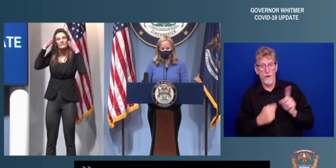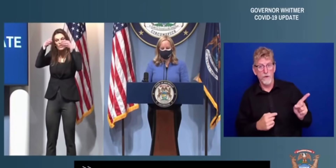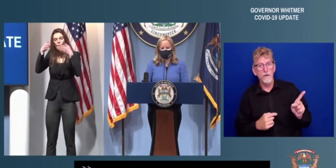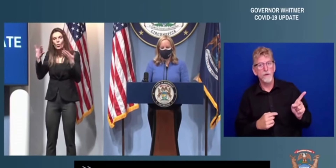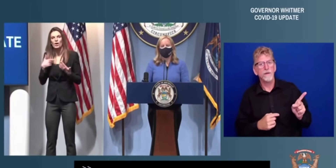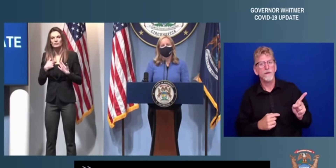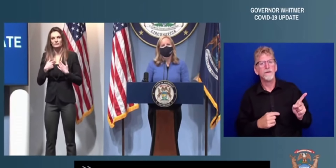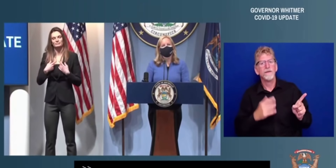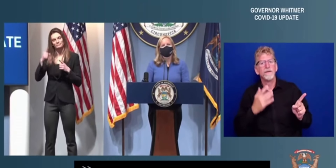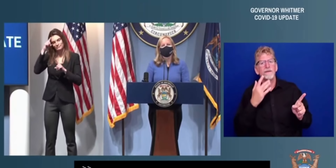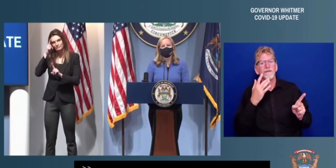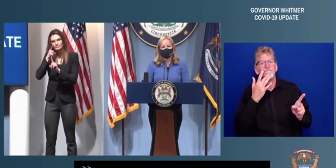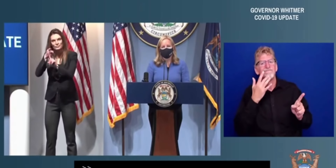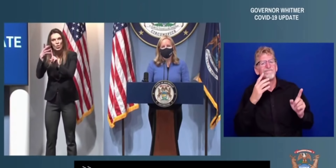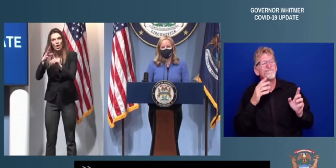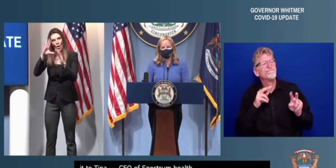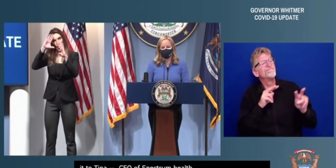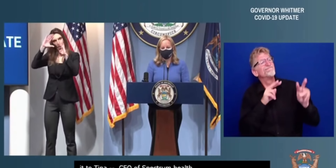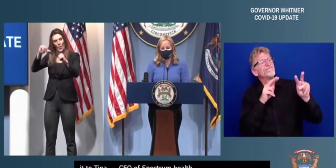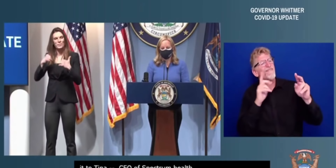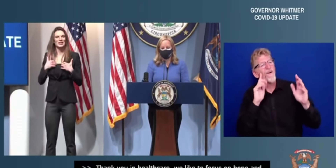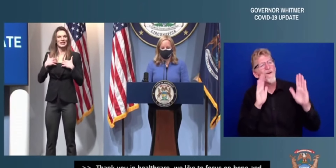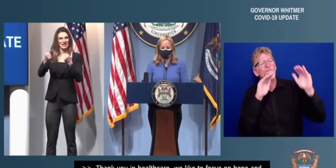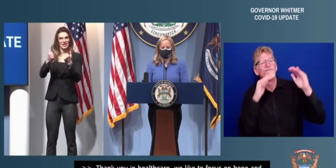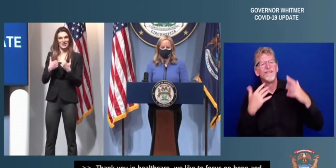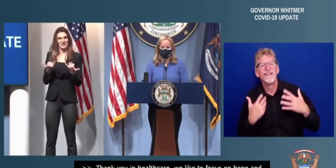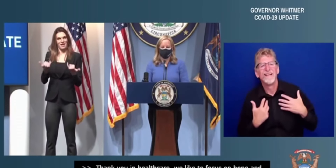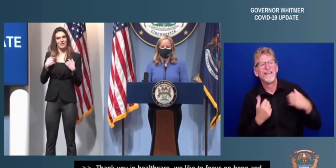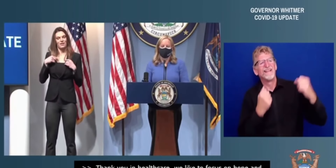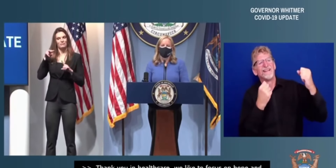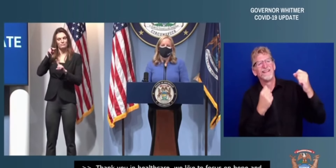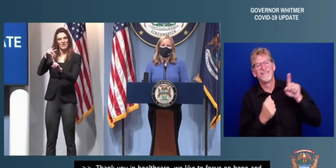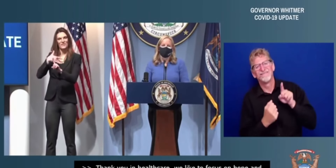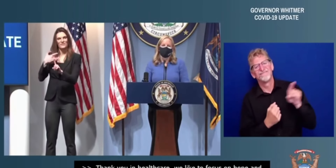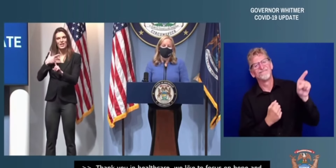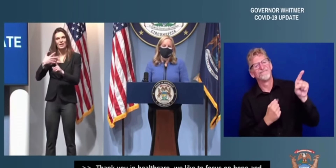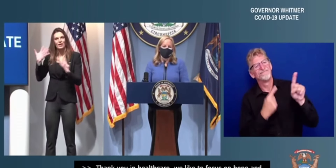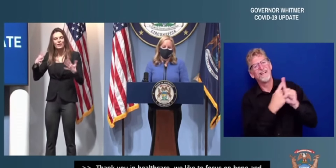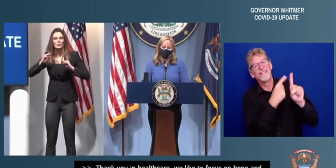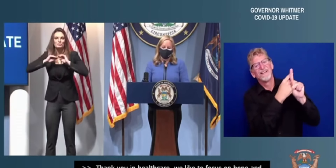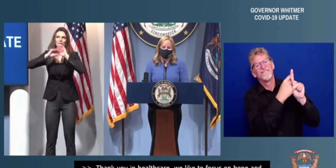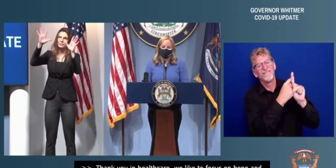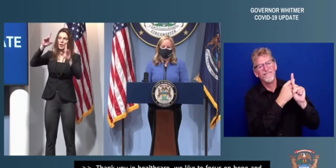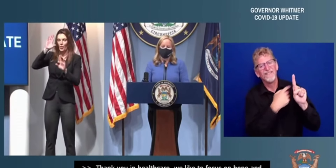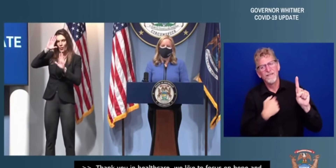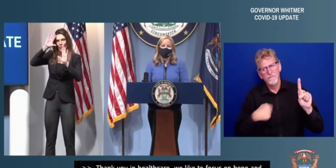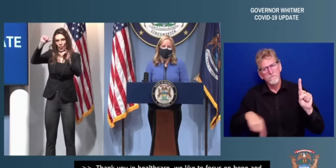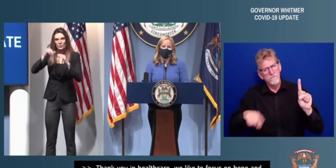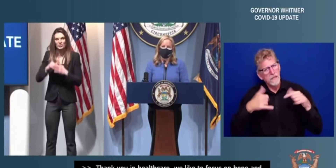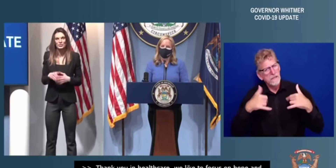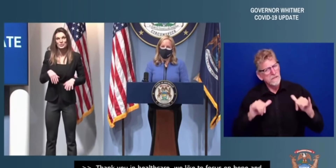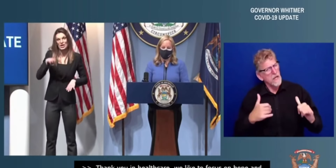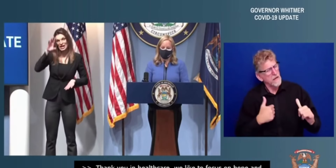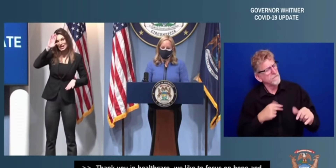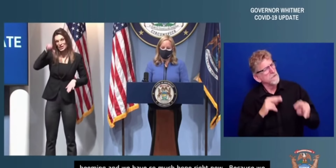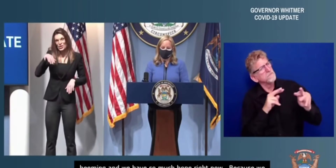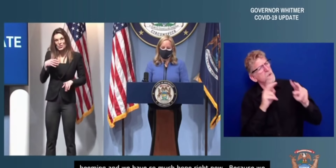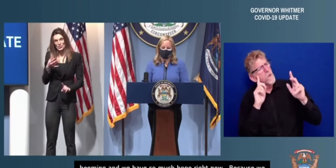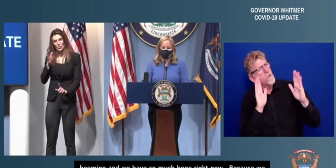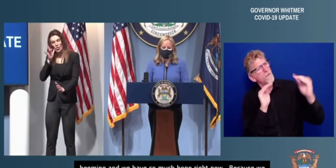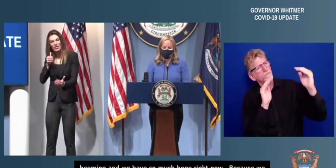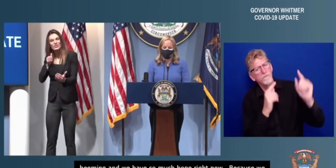healing. And we have so much hope right now because we know that a better normal is ahead for all of